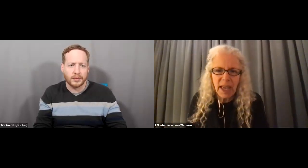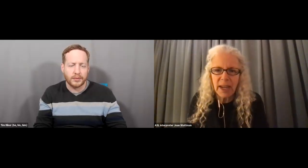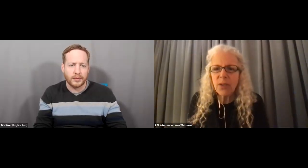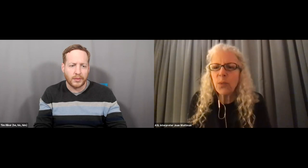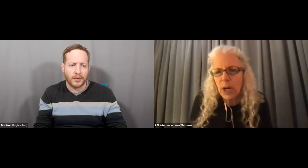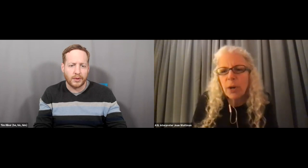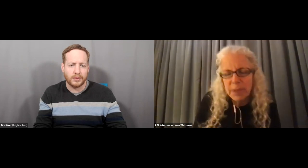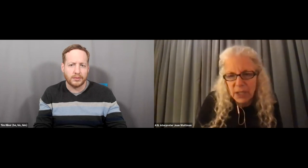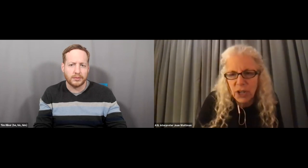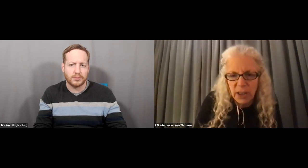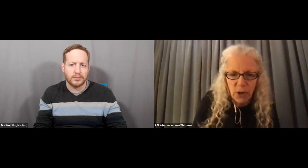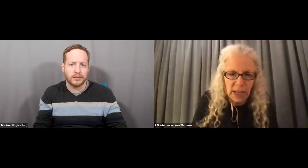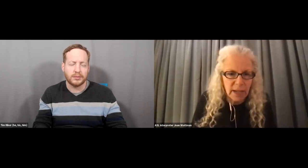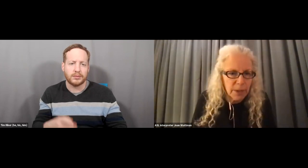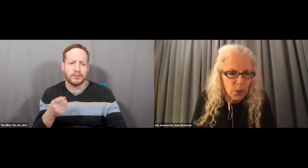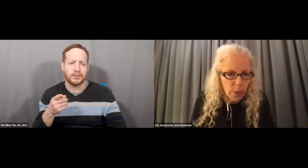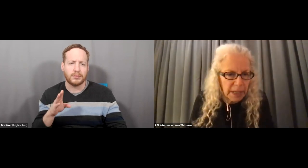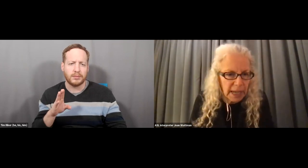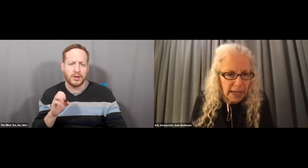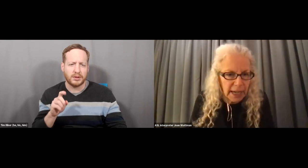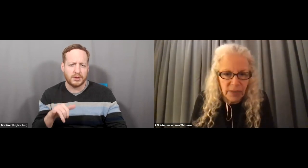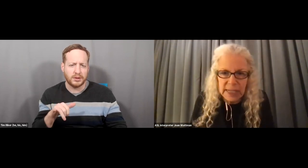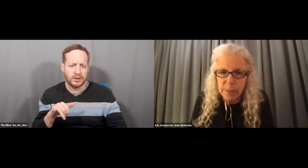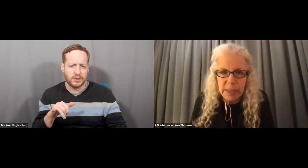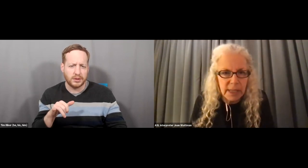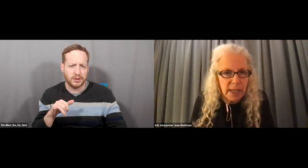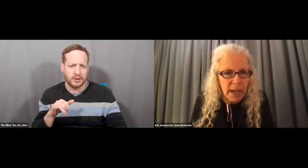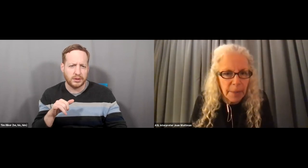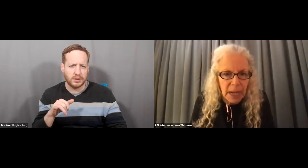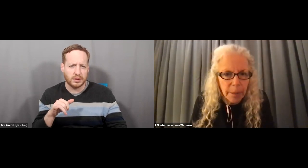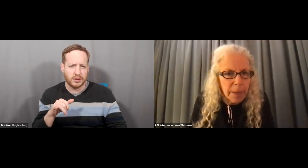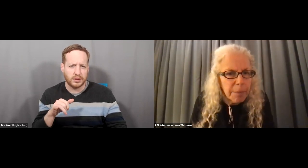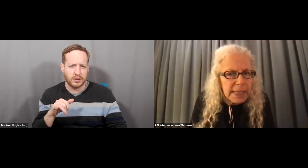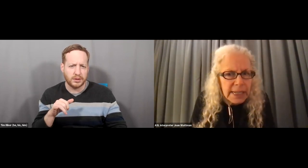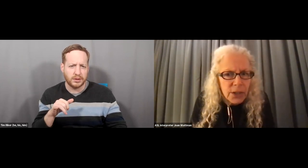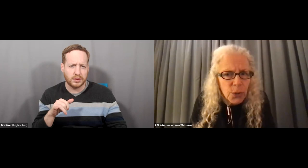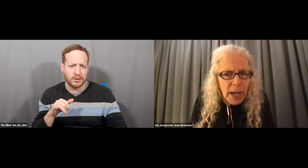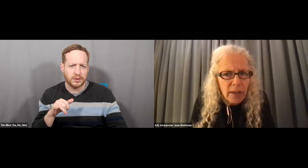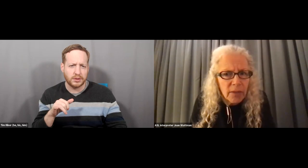and what our position at the Rhode Island Commission will be on any of these bills that are coming up. And Betsy,